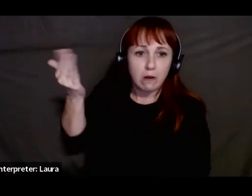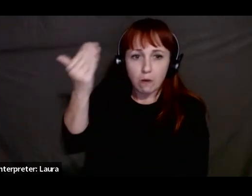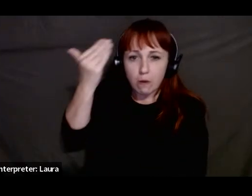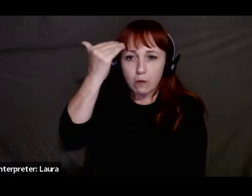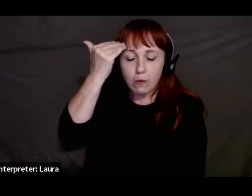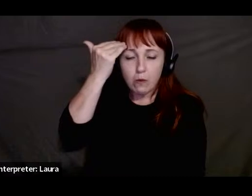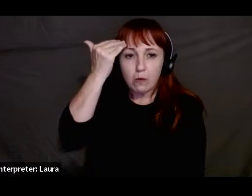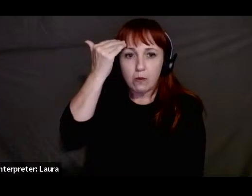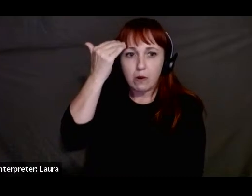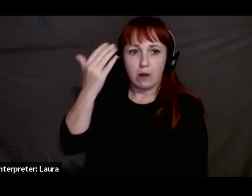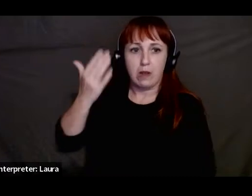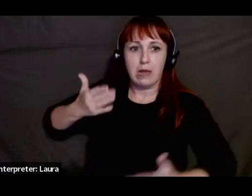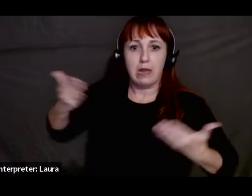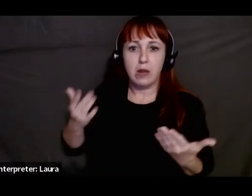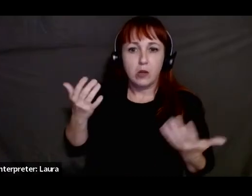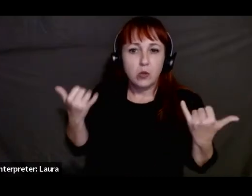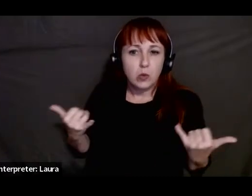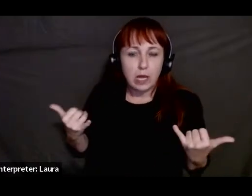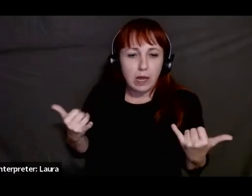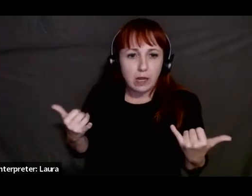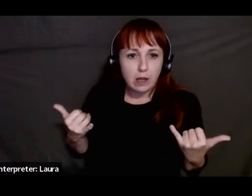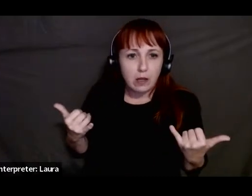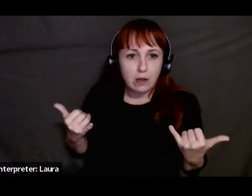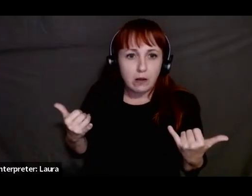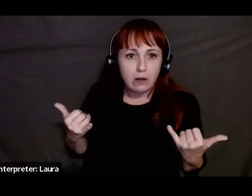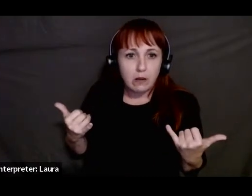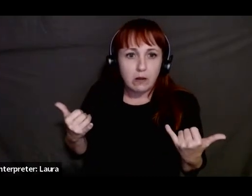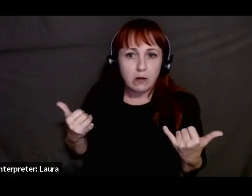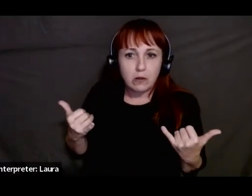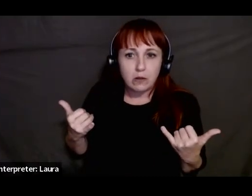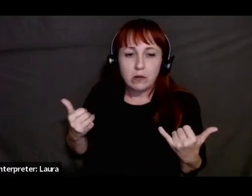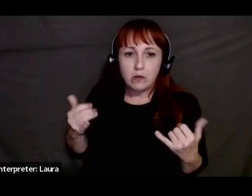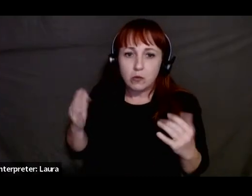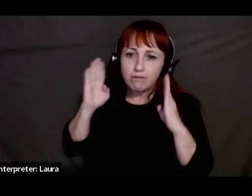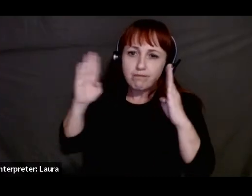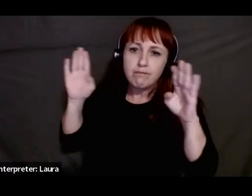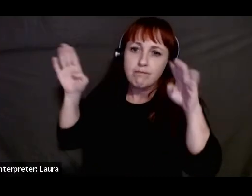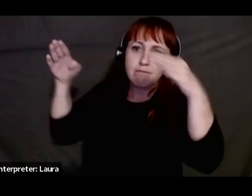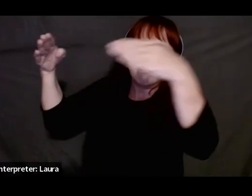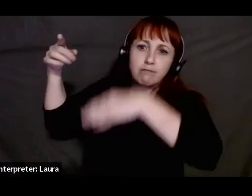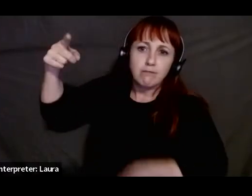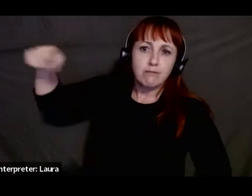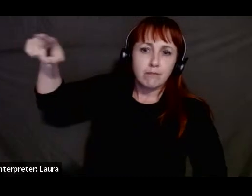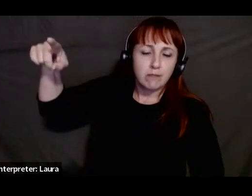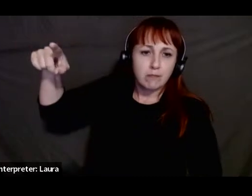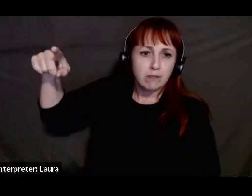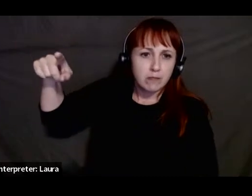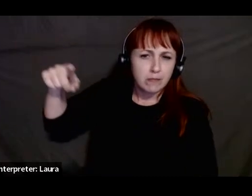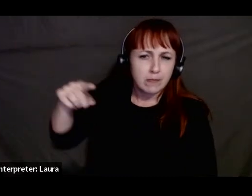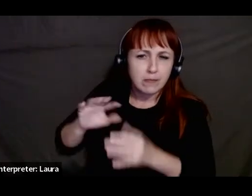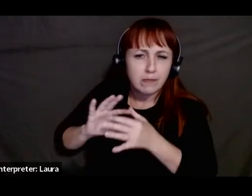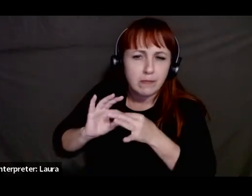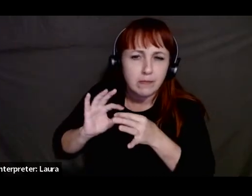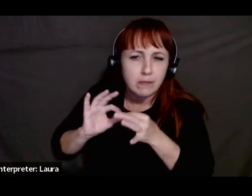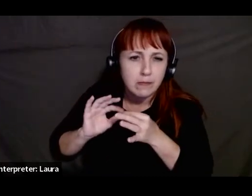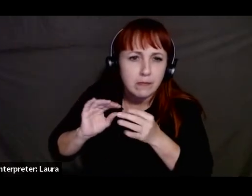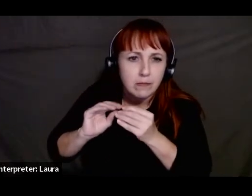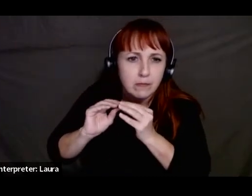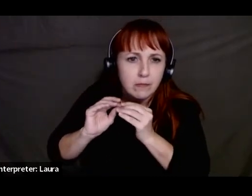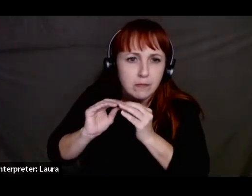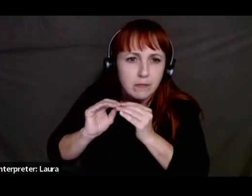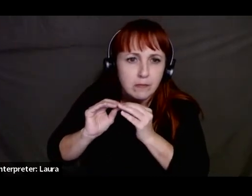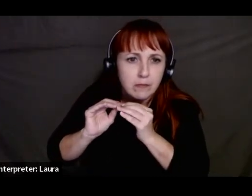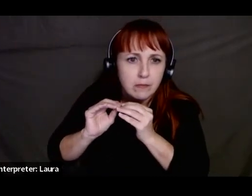And that's why I'm here today, because they call and call me to come talk. There's a lot of